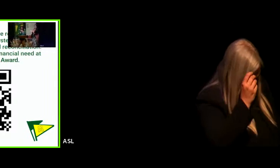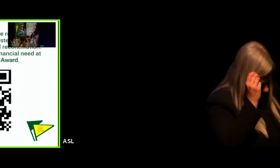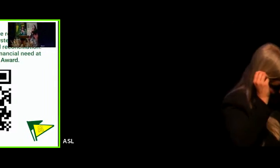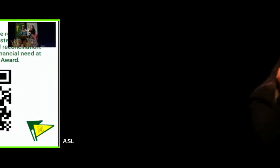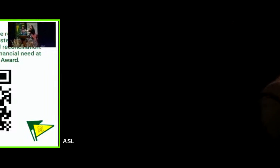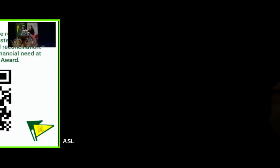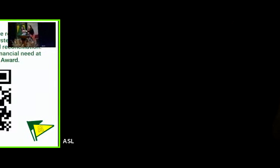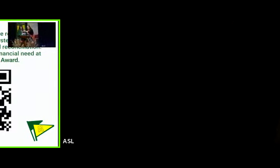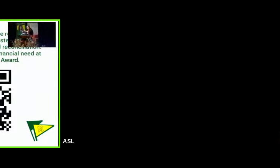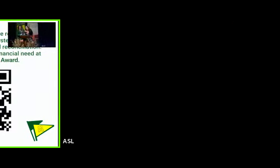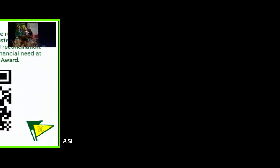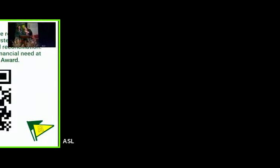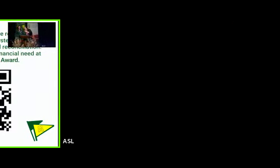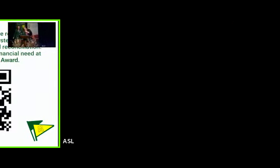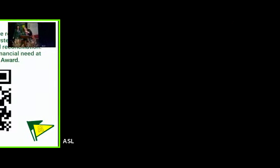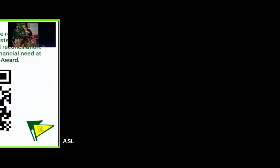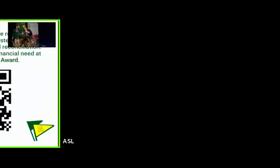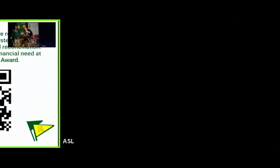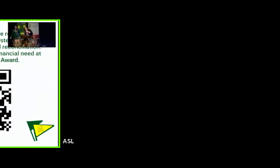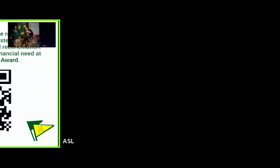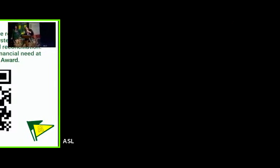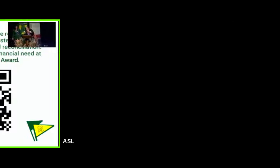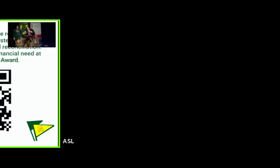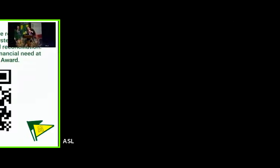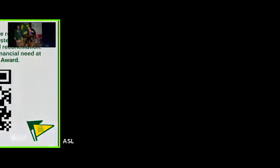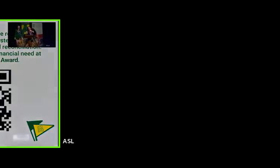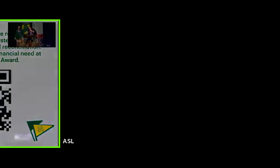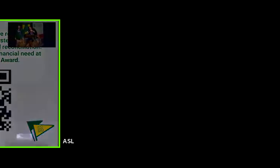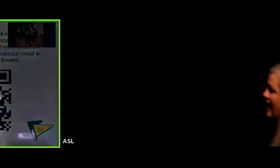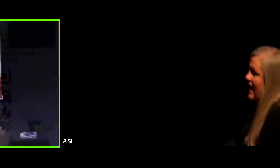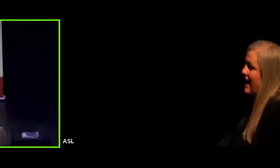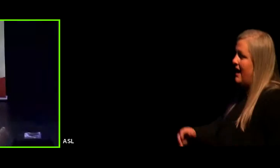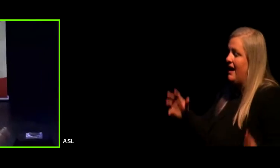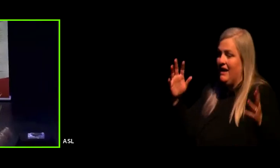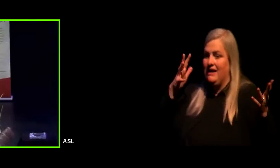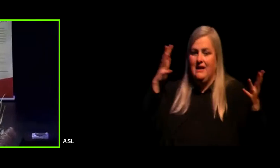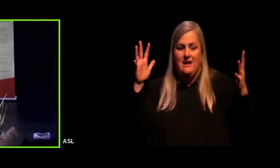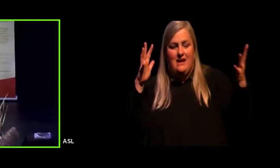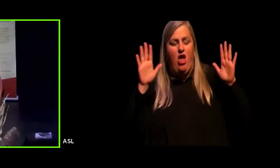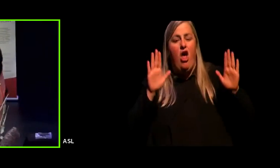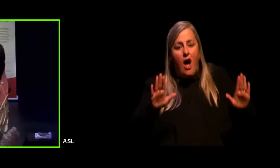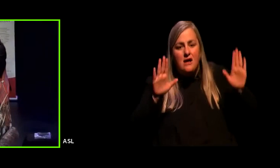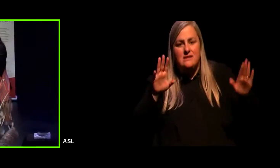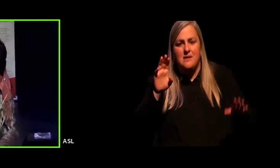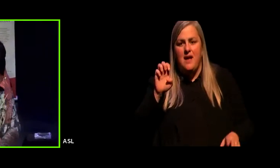And just a big hand for our awesome MC, Maggie.